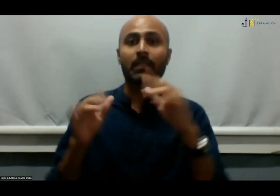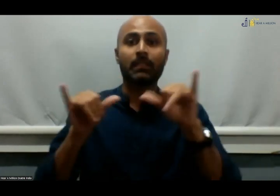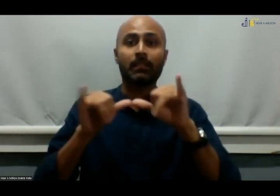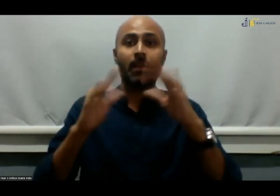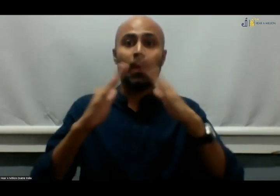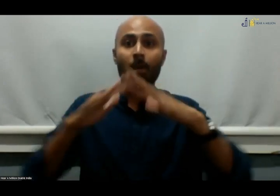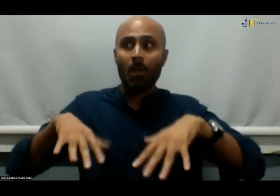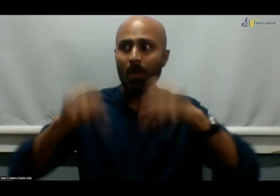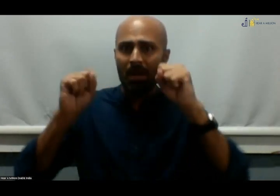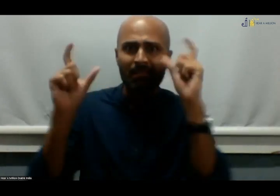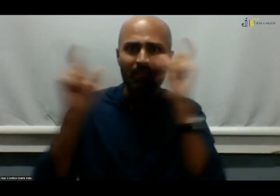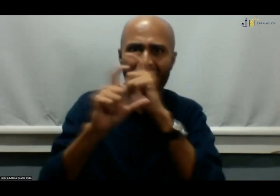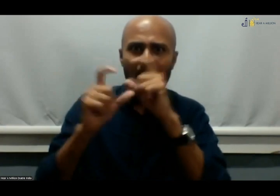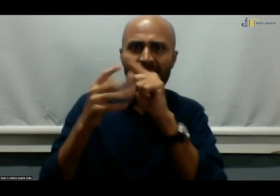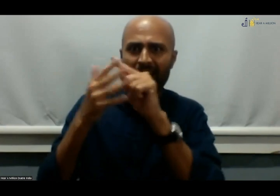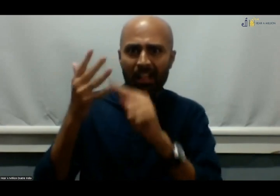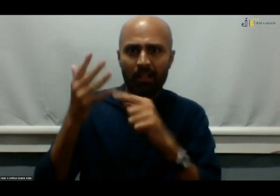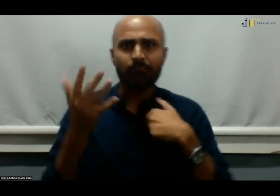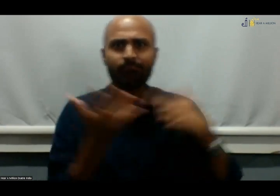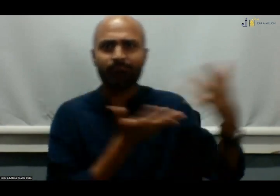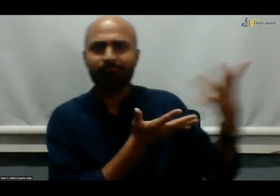many events.